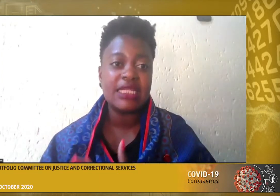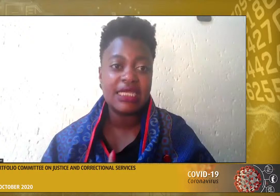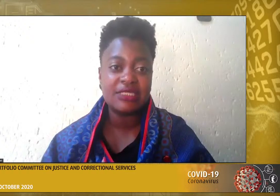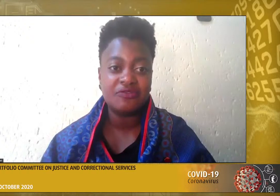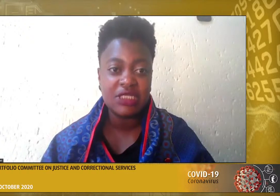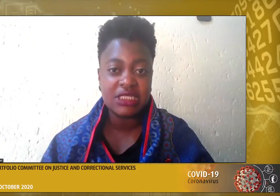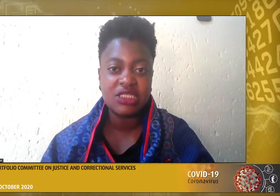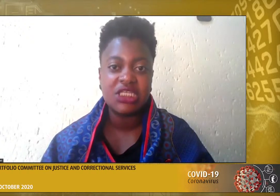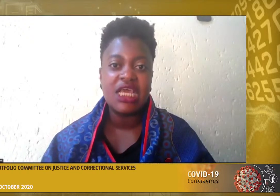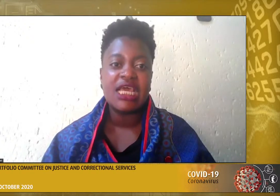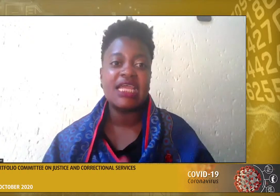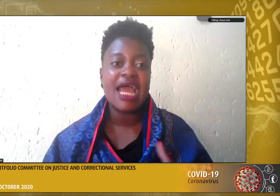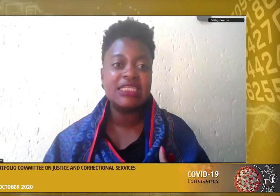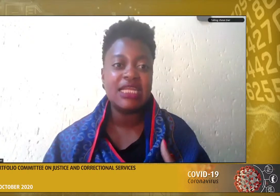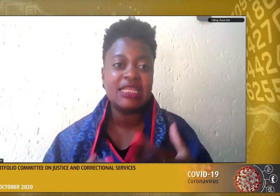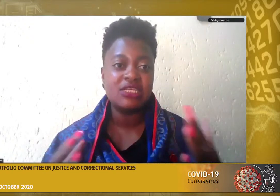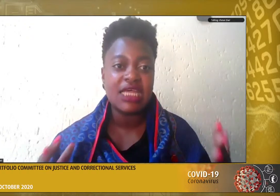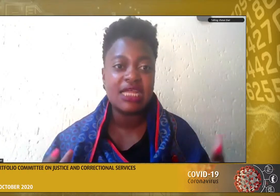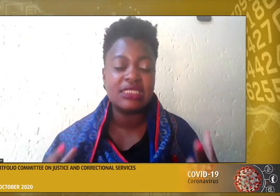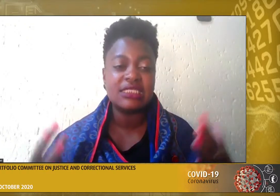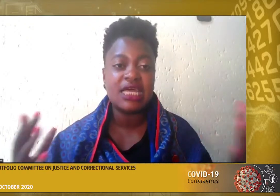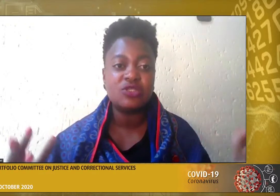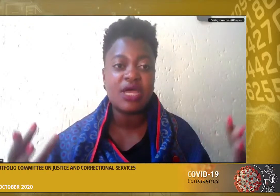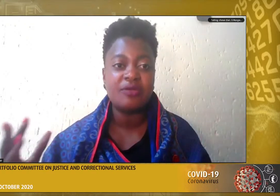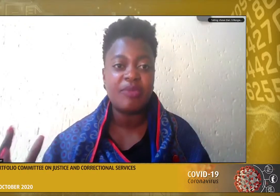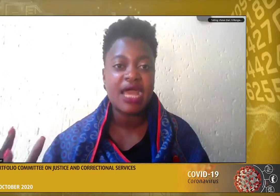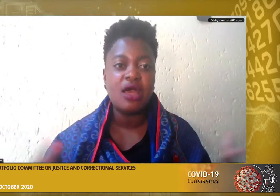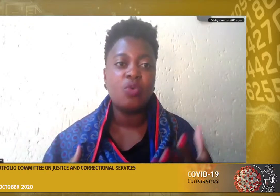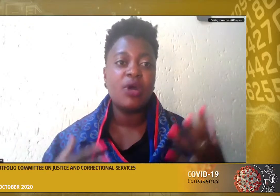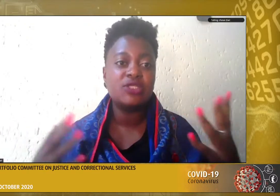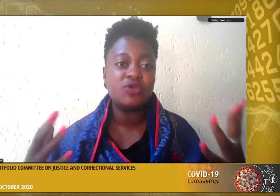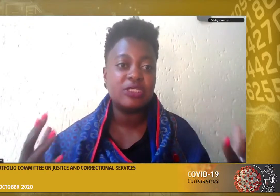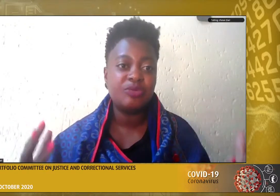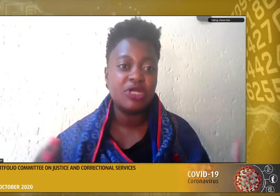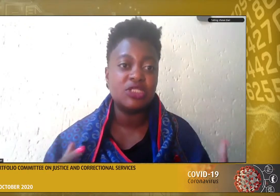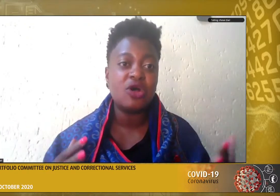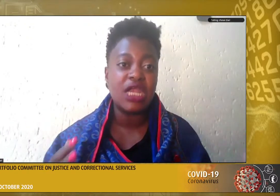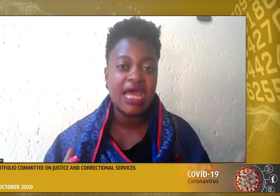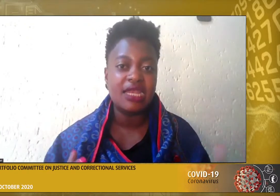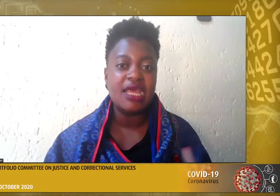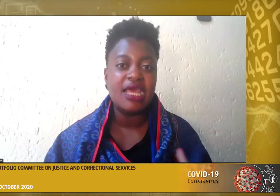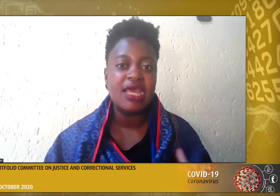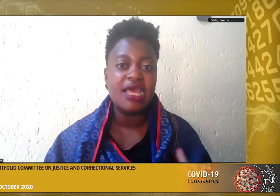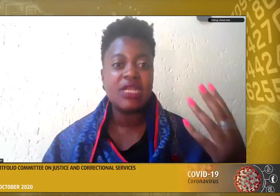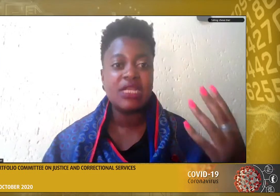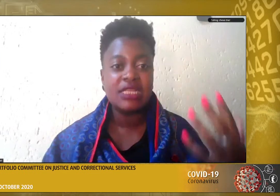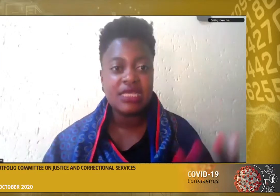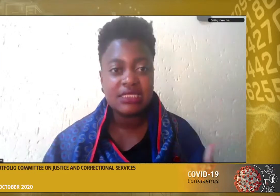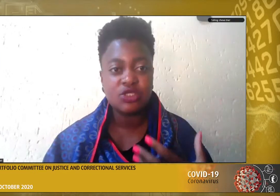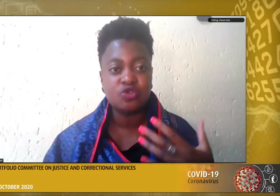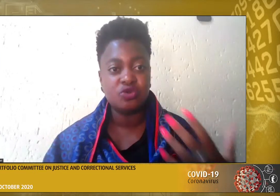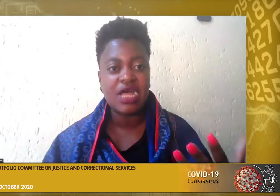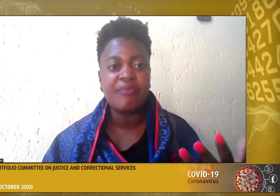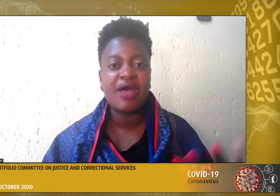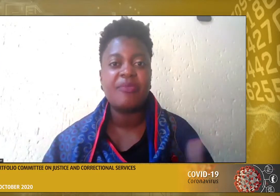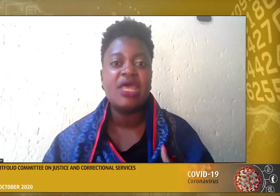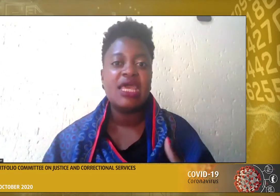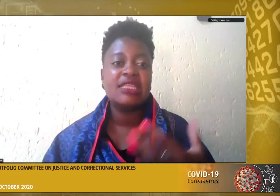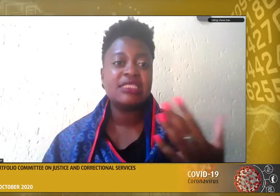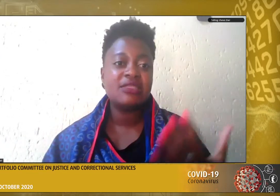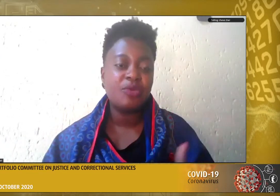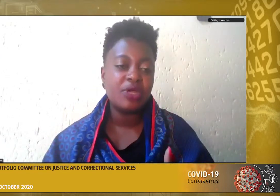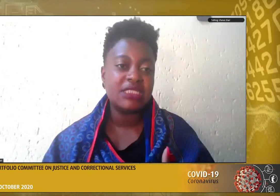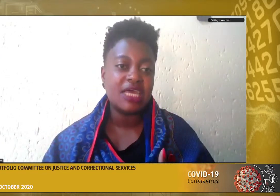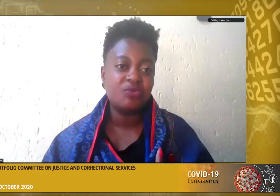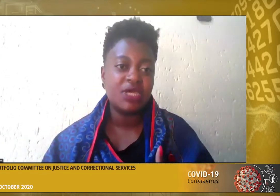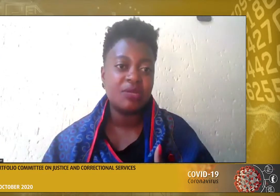in qualitative research and actually then decide to unpack what is your experience online, are when these issues do come up.